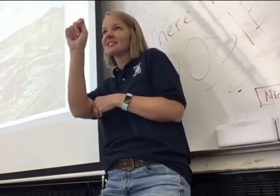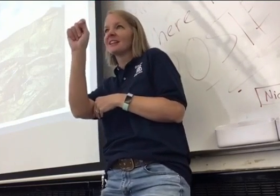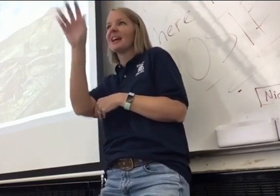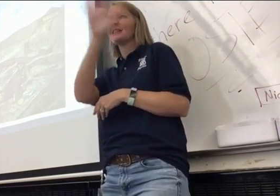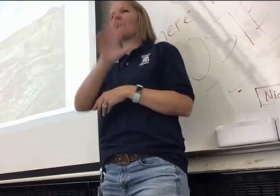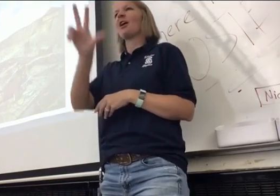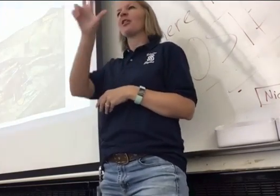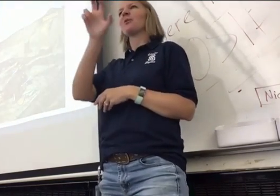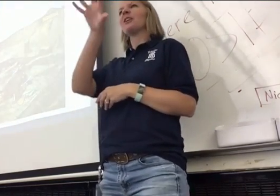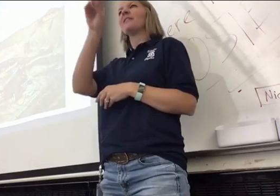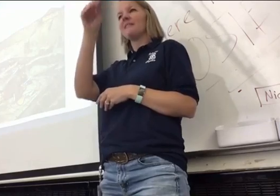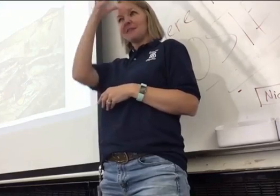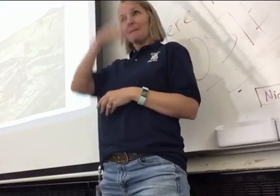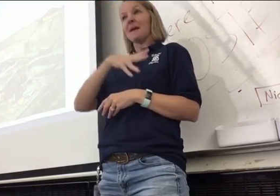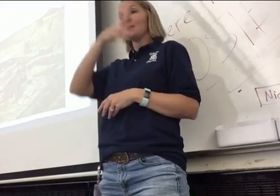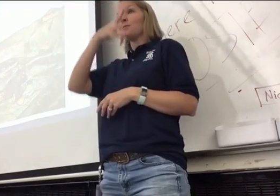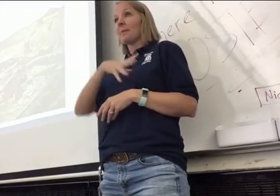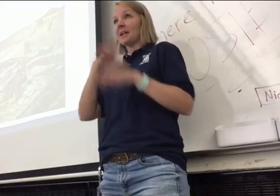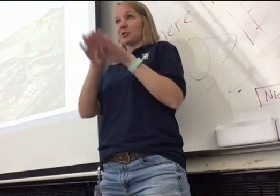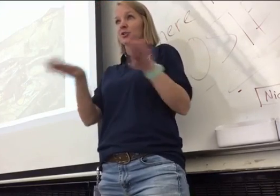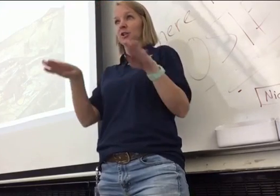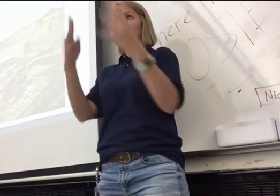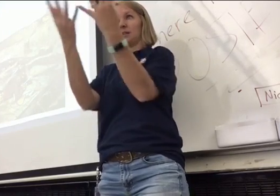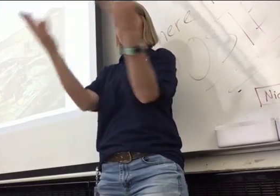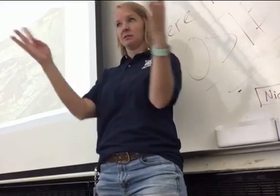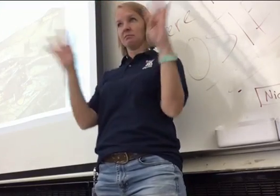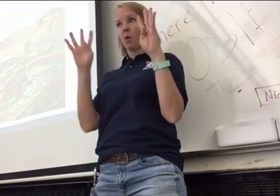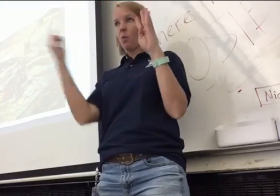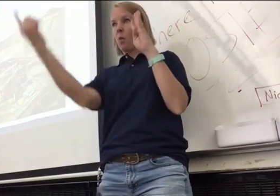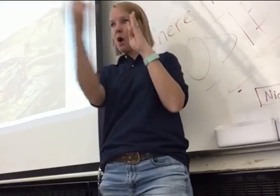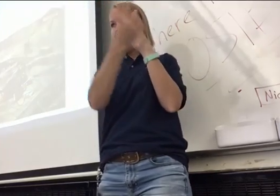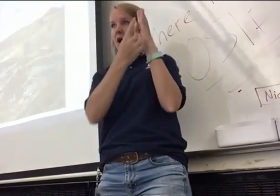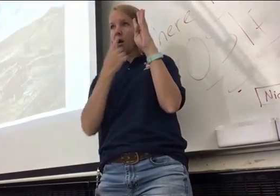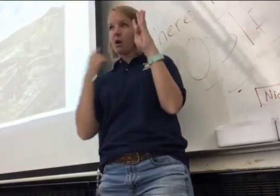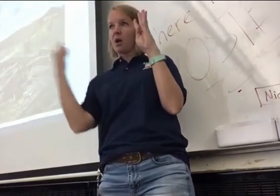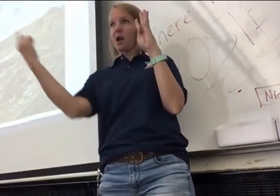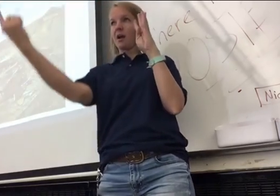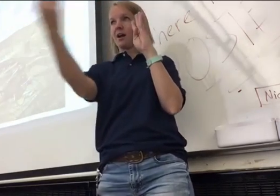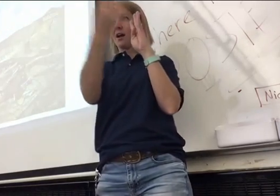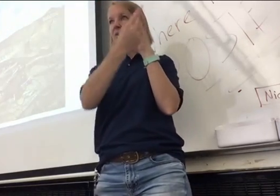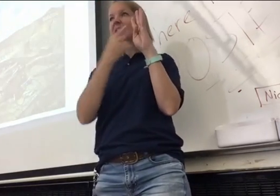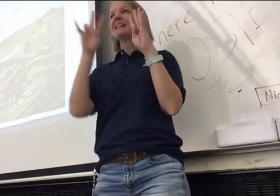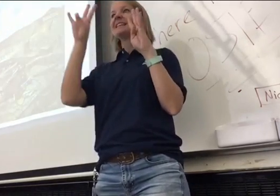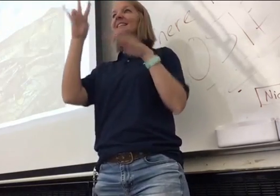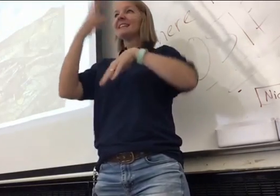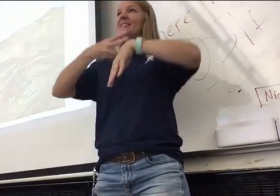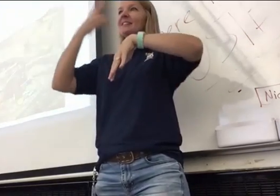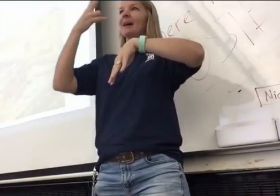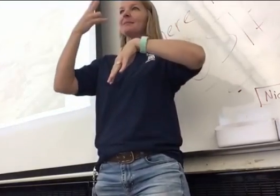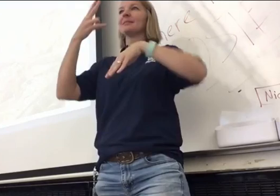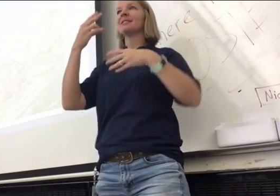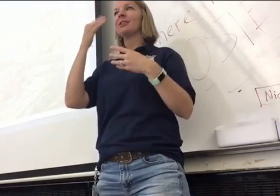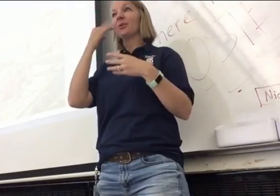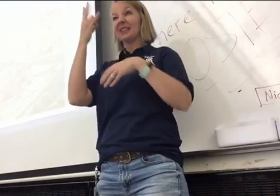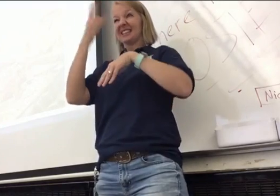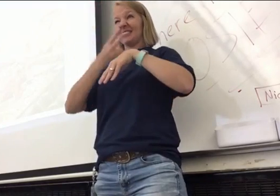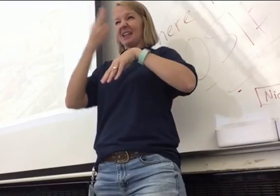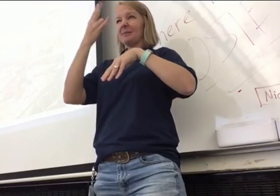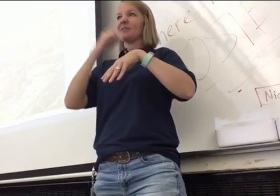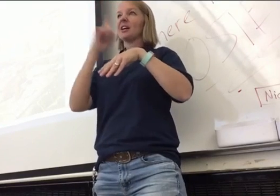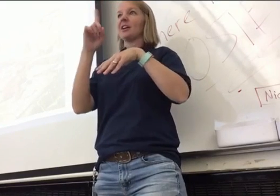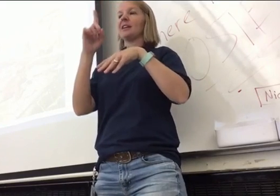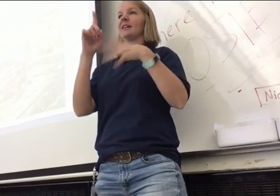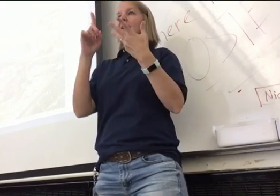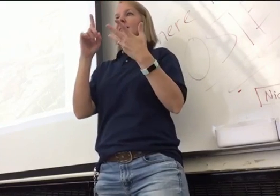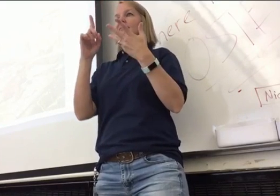men, women, and children in it. They walk around it 7 times, which is very symbolic. If you know, like the 7 days of creation,